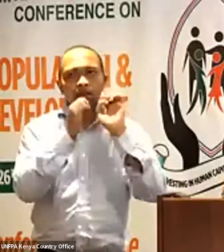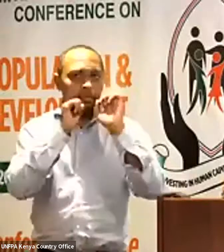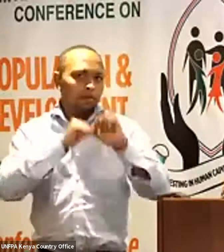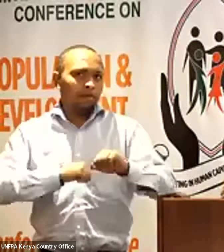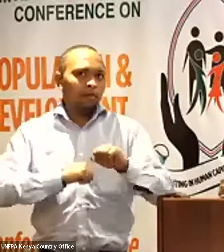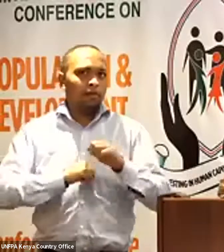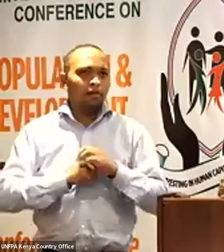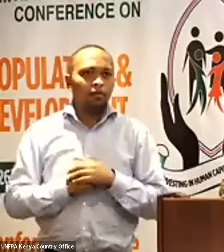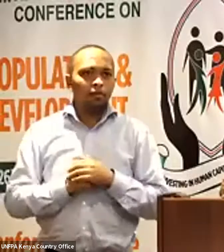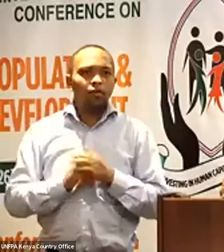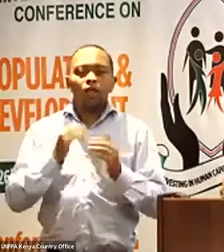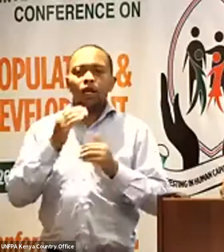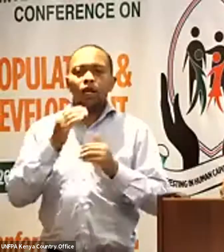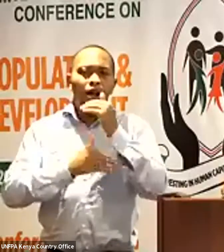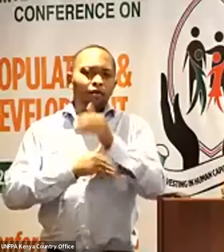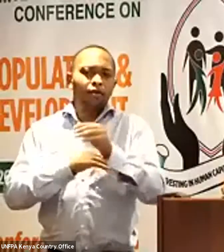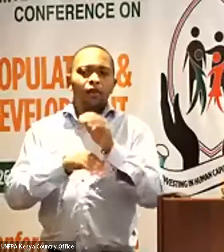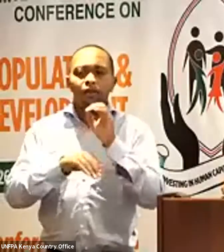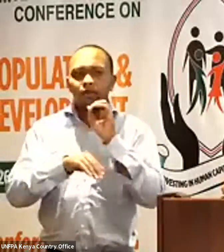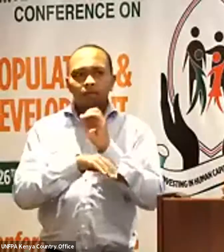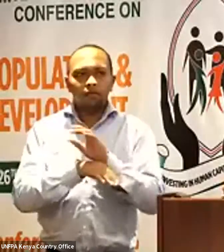session. After the instruction.